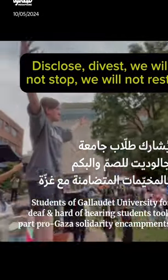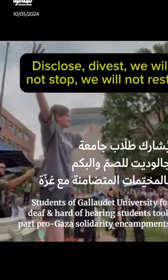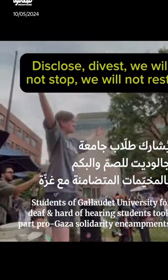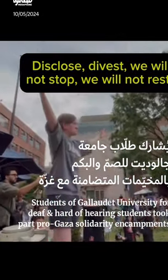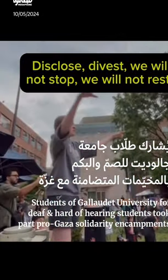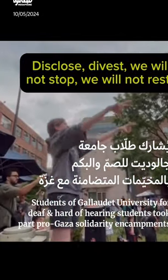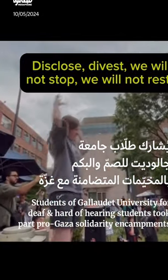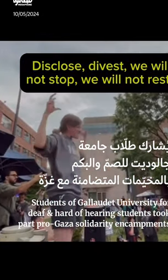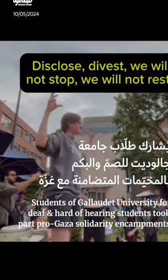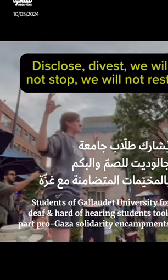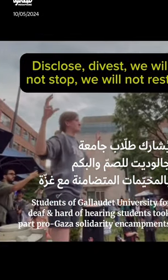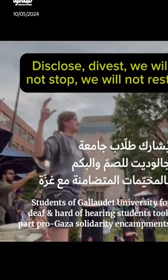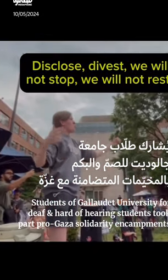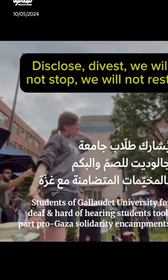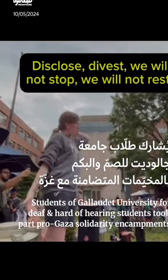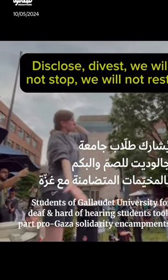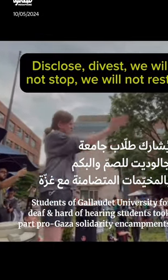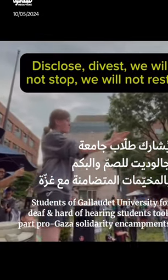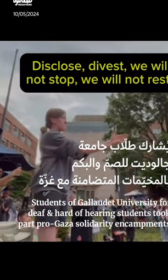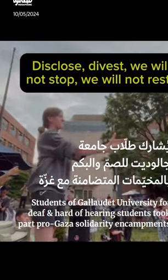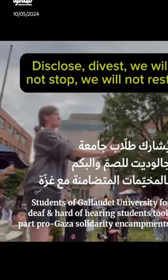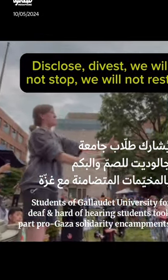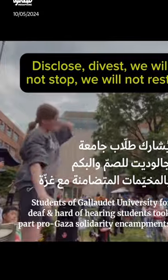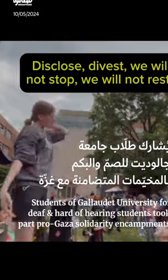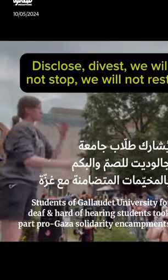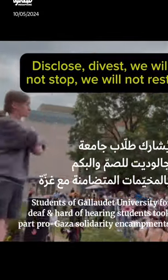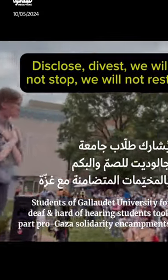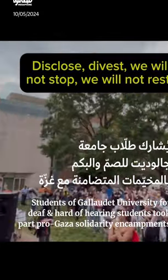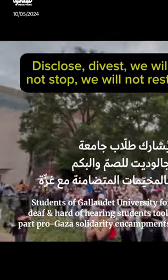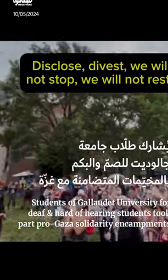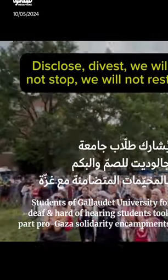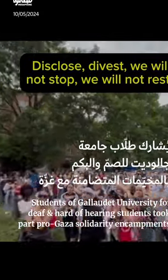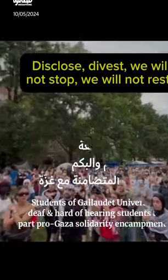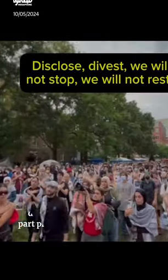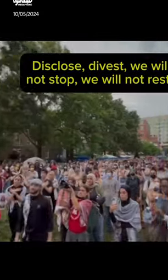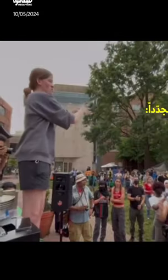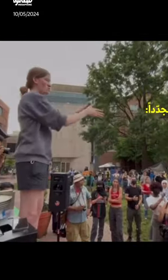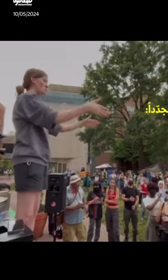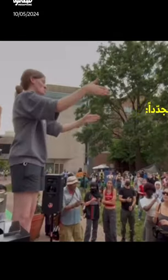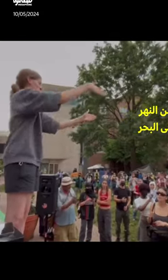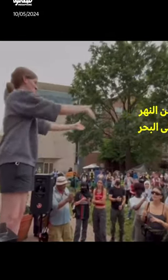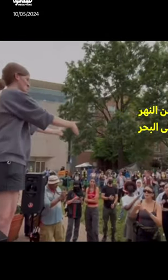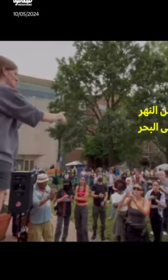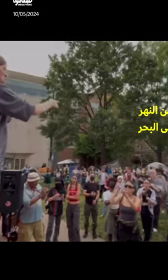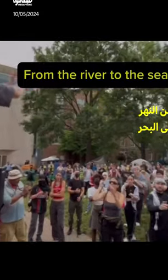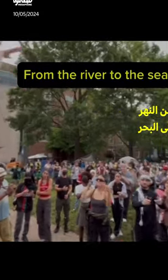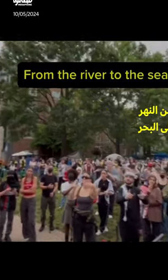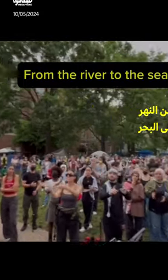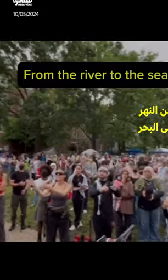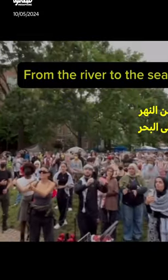Disclose, divest. We will not stop. We will not rest. Again, from the river to the